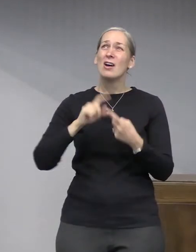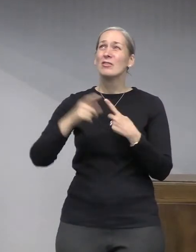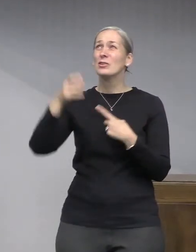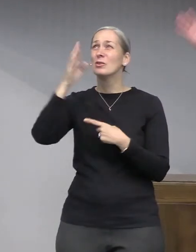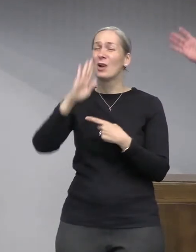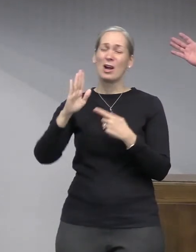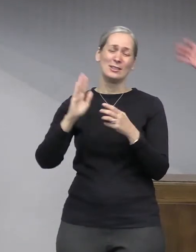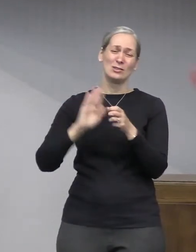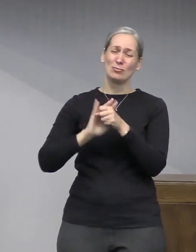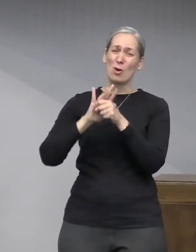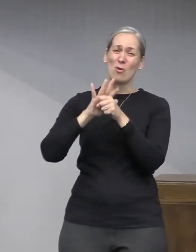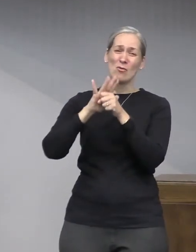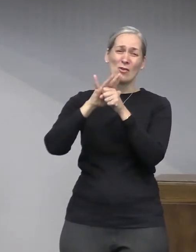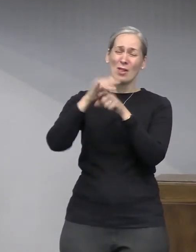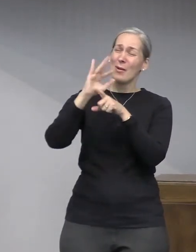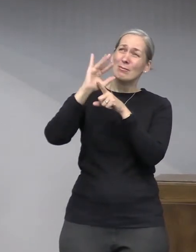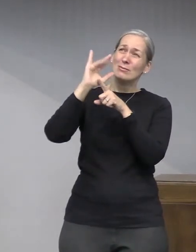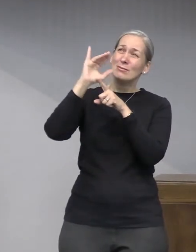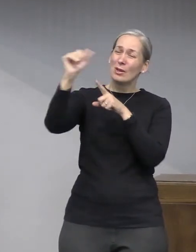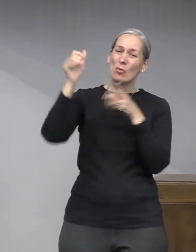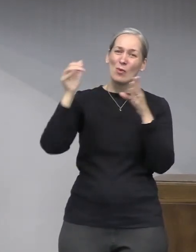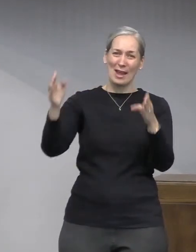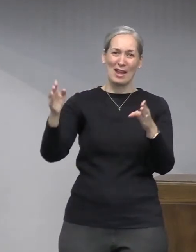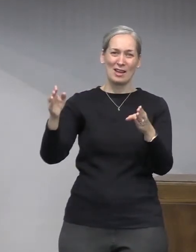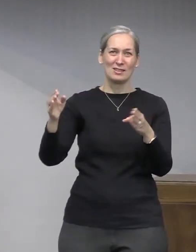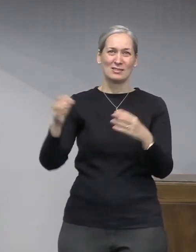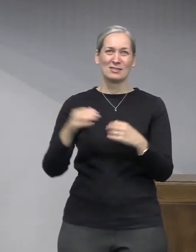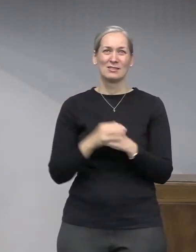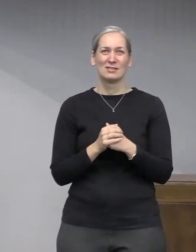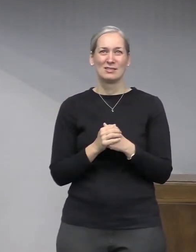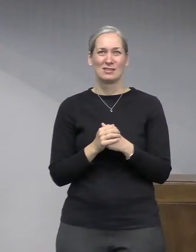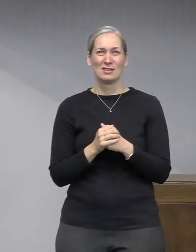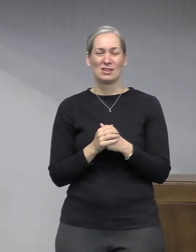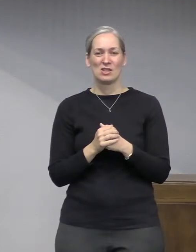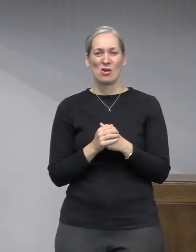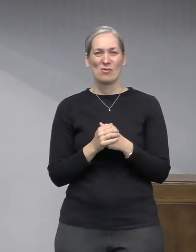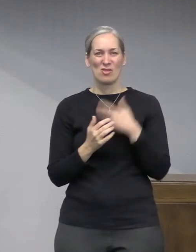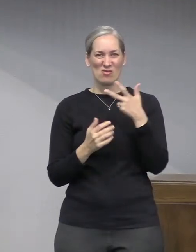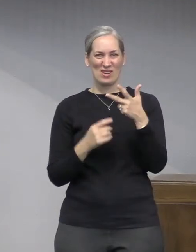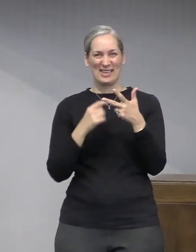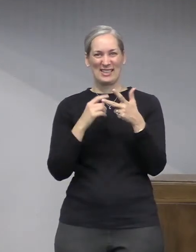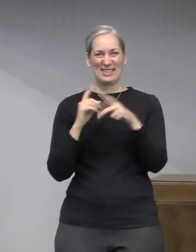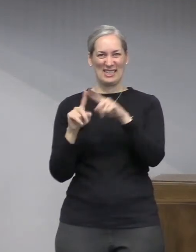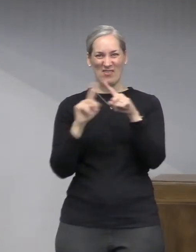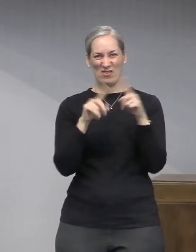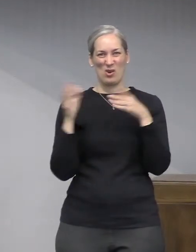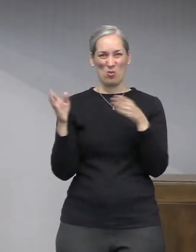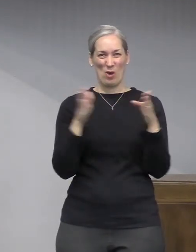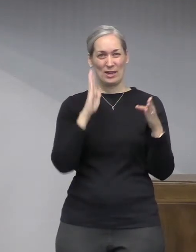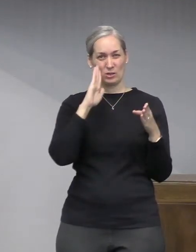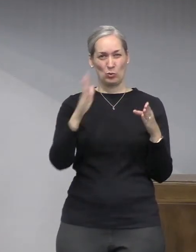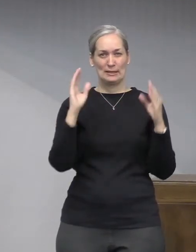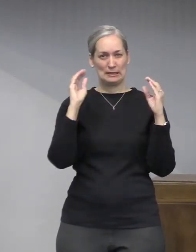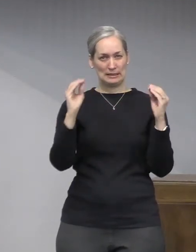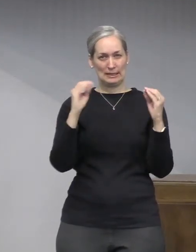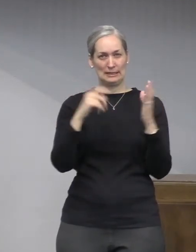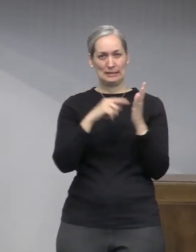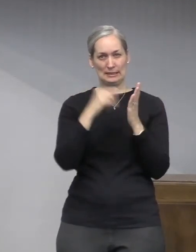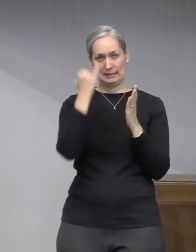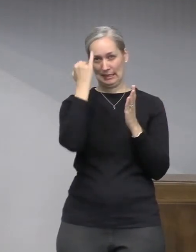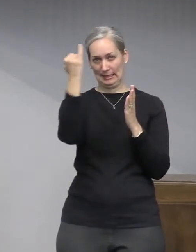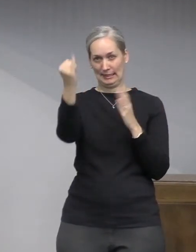in an overflowing and unlimited way. So those are three different ways rabbis would teach this. As you can tell, it